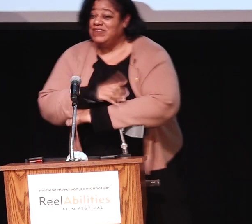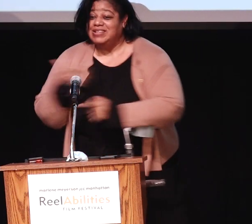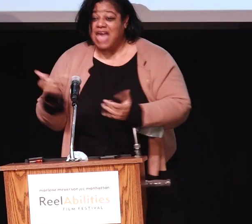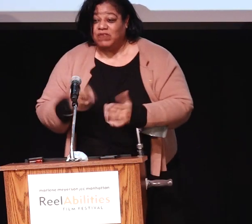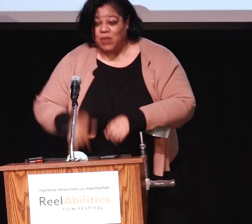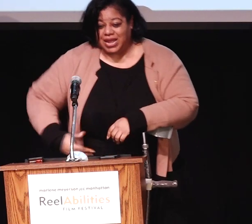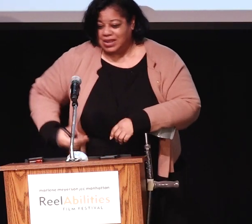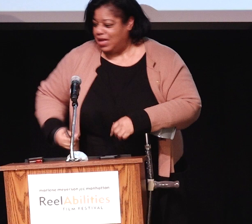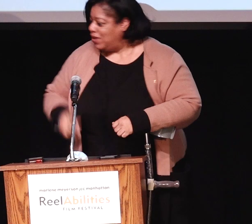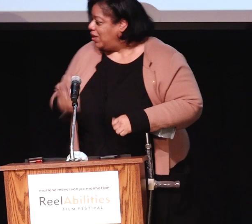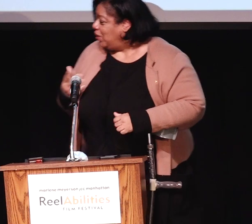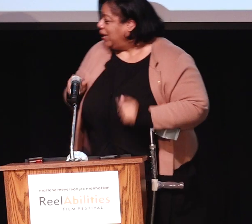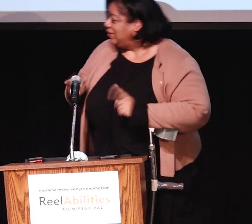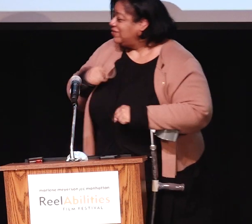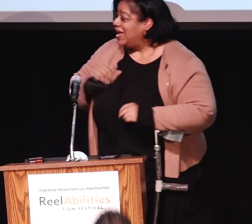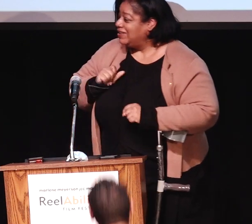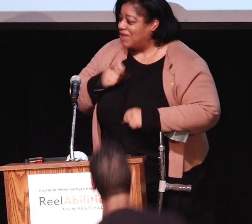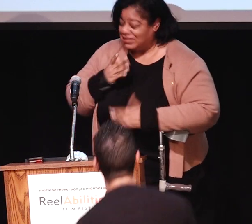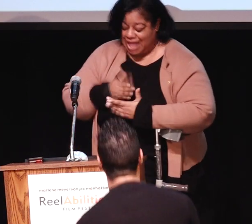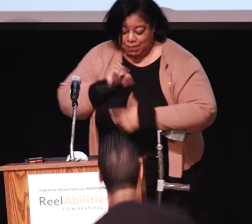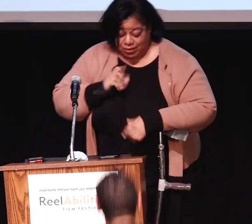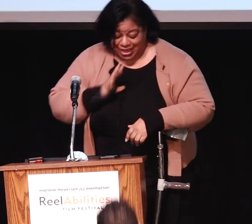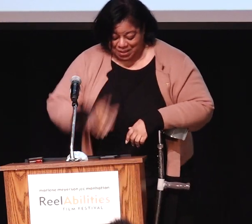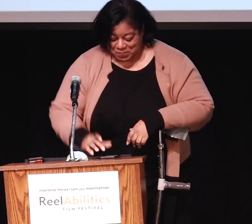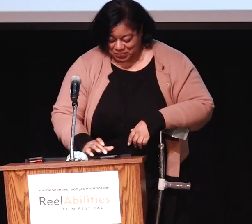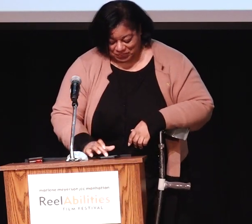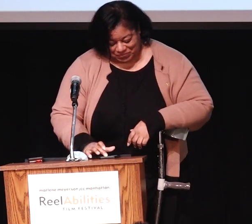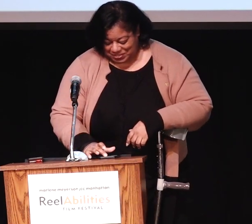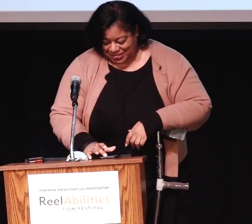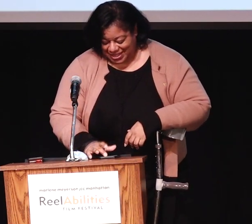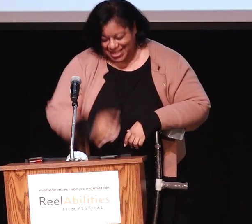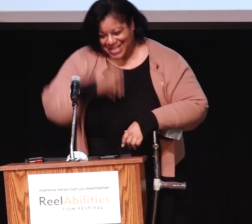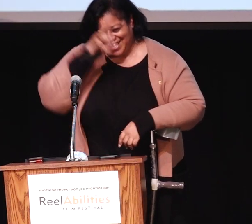Good evening to everyone. Wait, you're signing, so I'll stop. Okay.